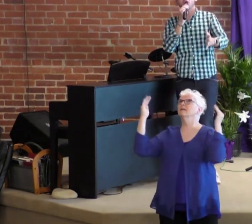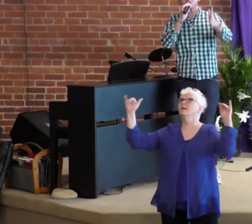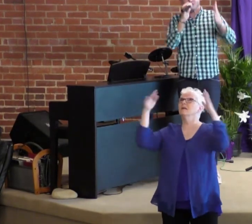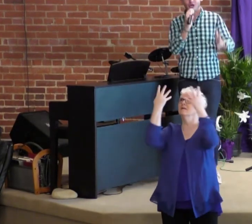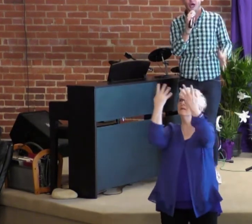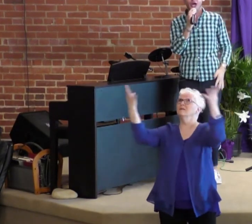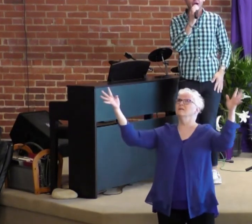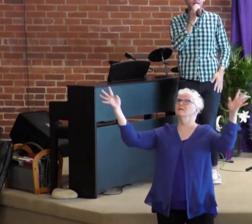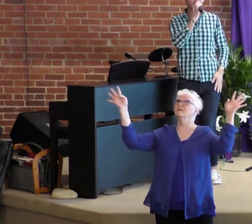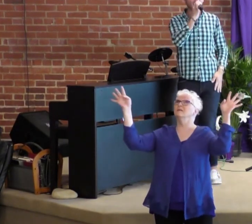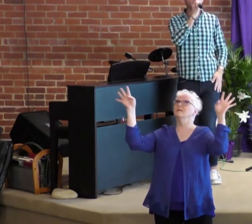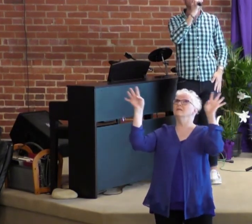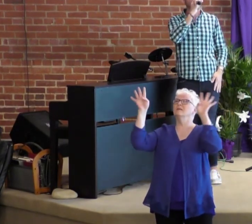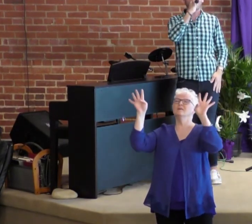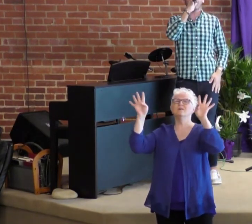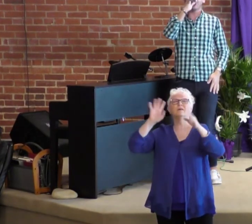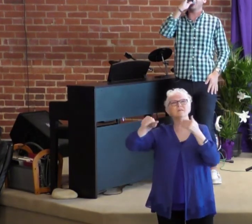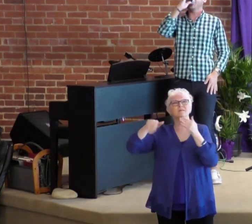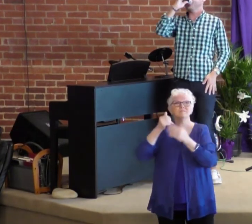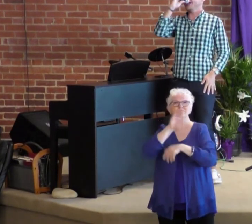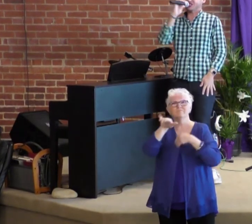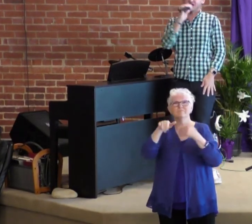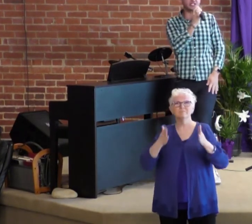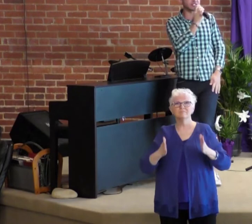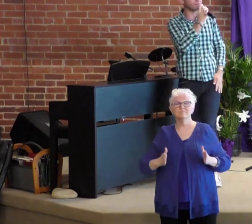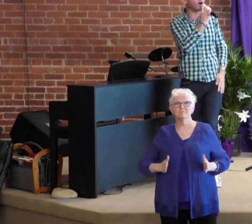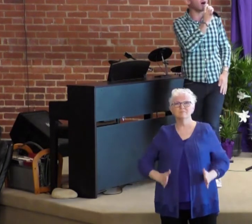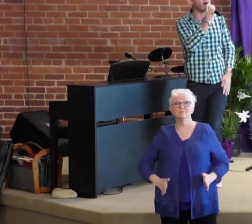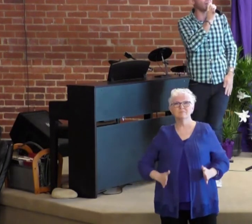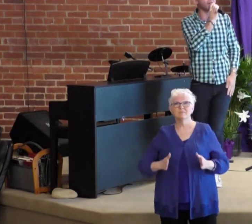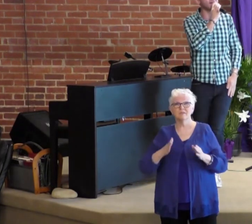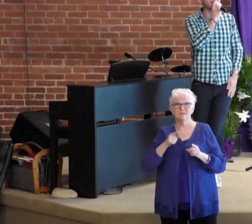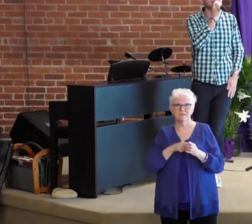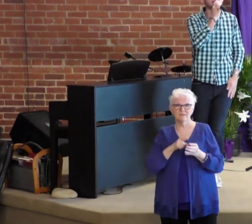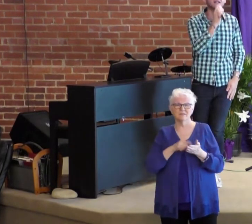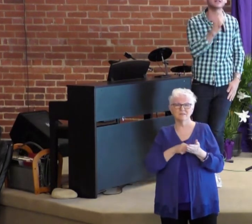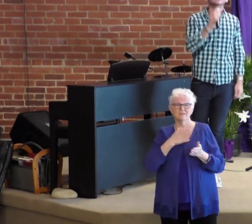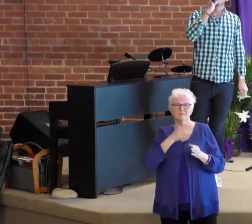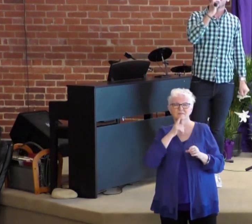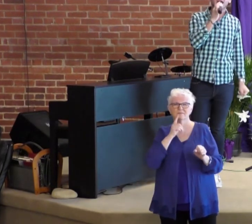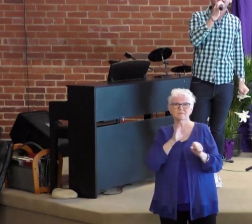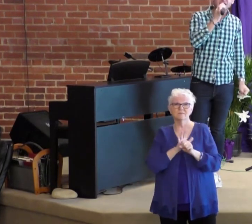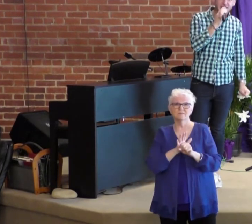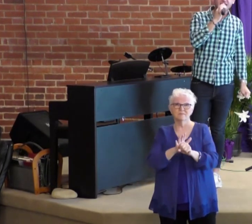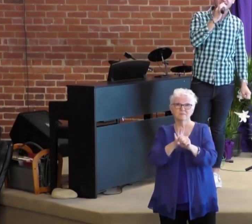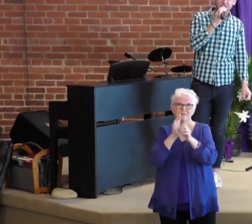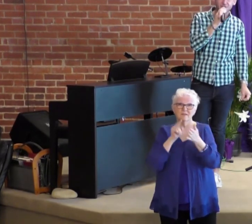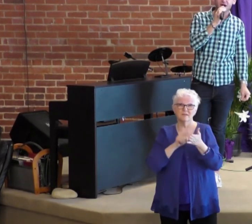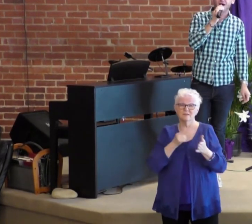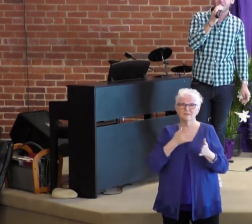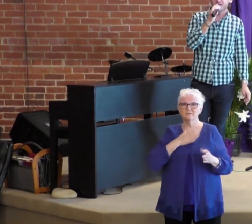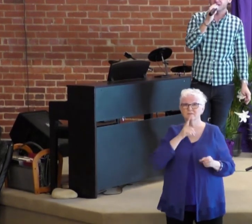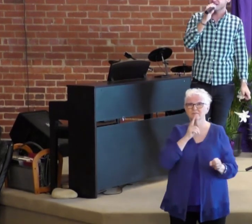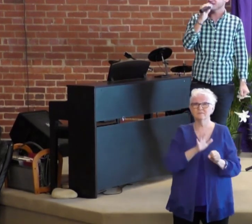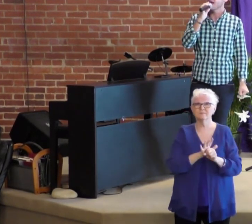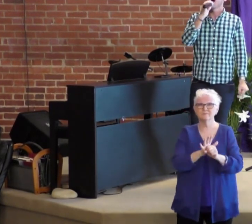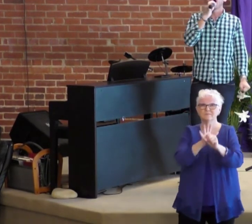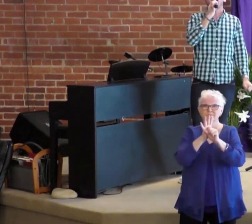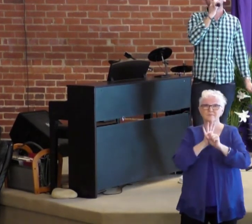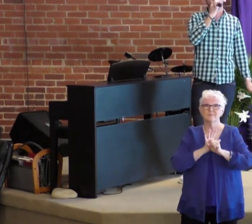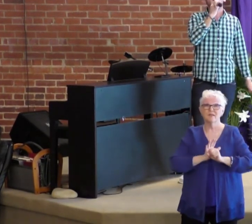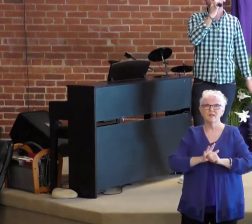countless multitude. This is the promise. This is the